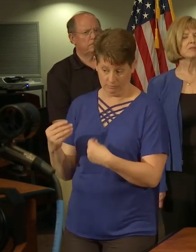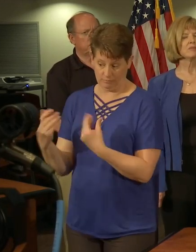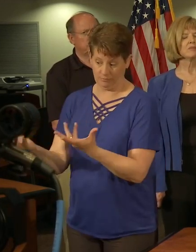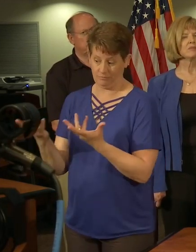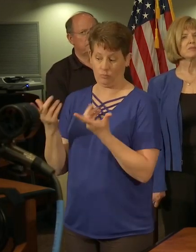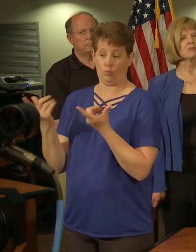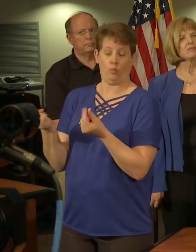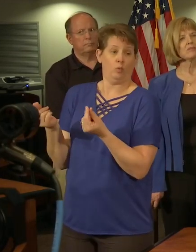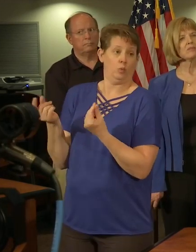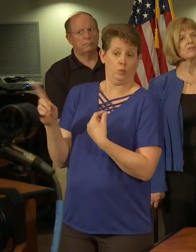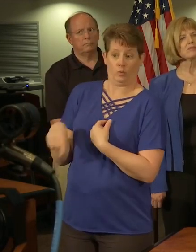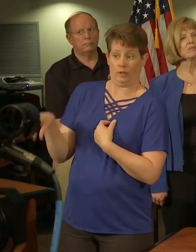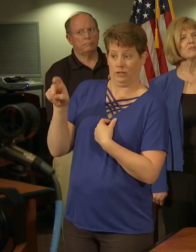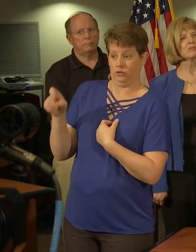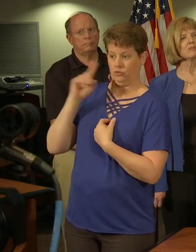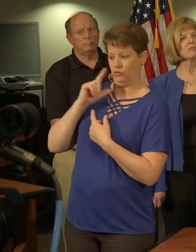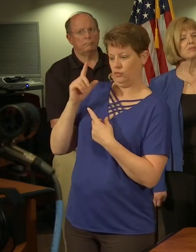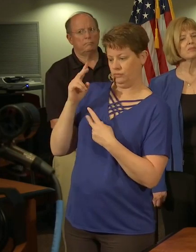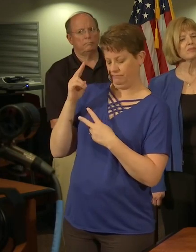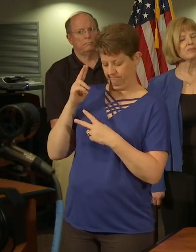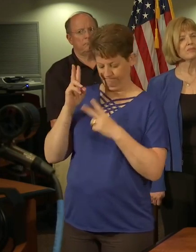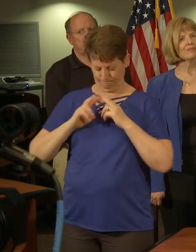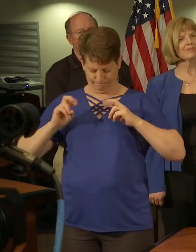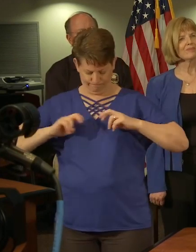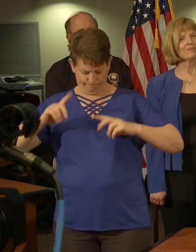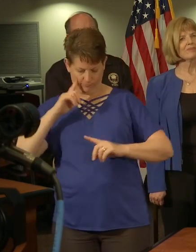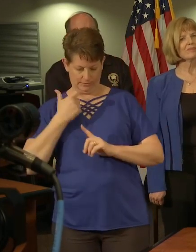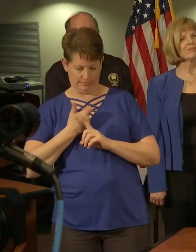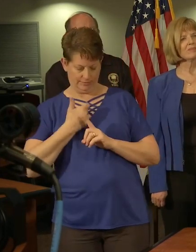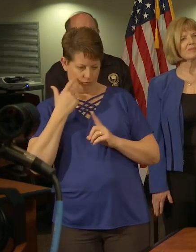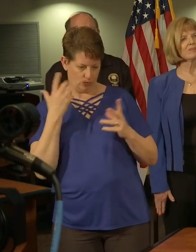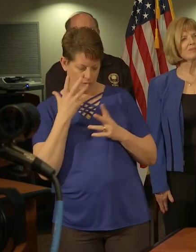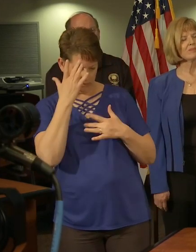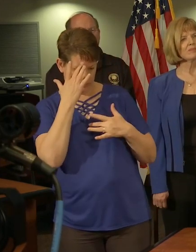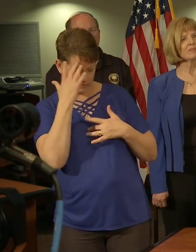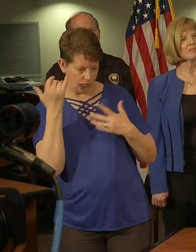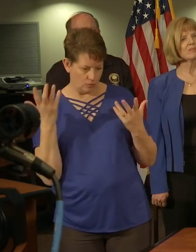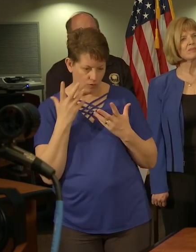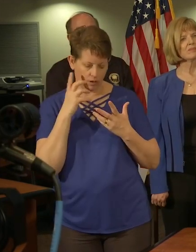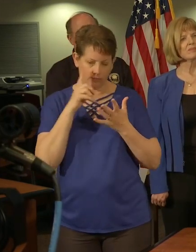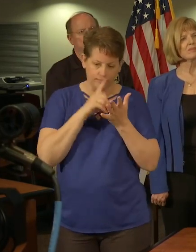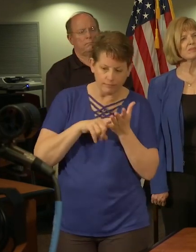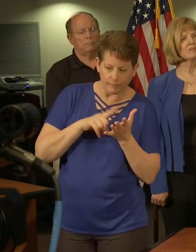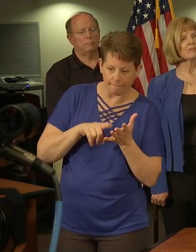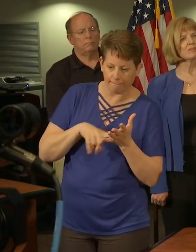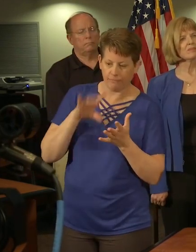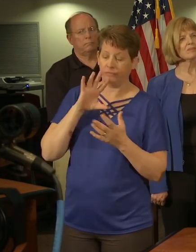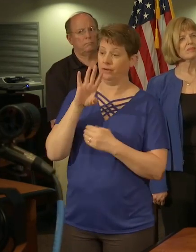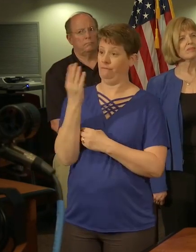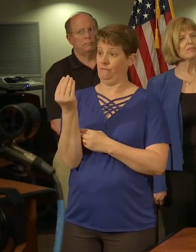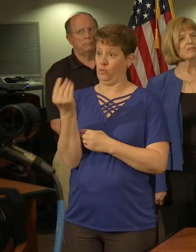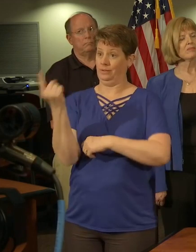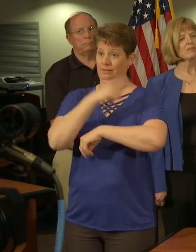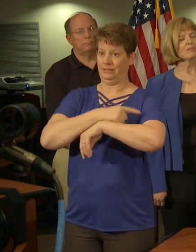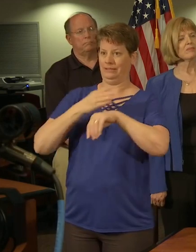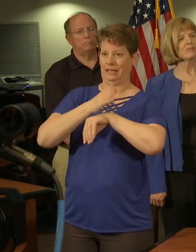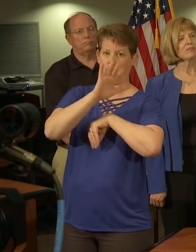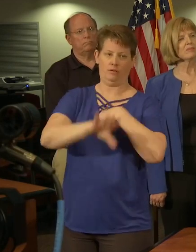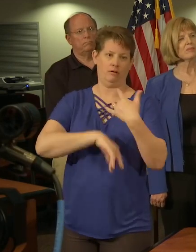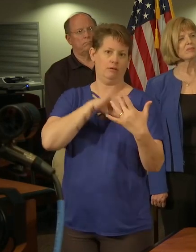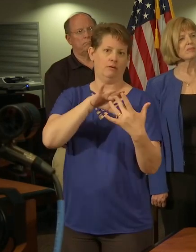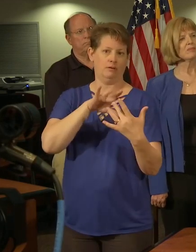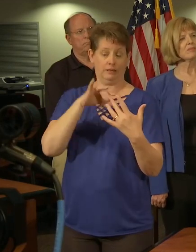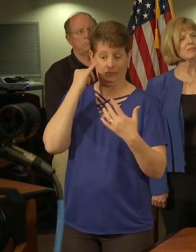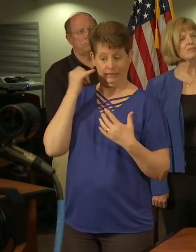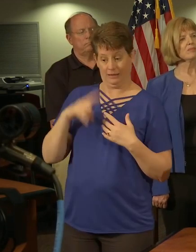about the measures that they should take to monitor themselves for symptoms of illness and the symptoms to look for 14 days after they've had contact, and